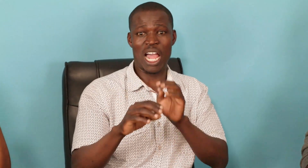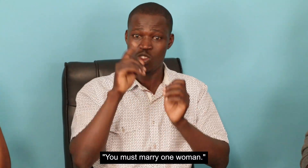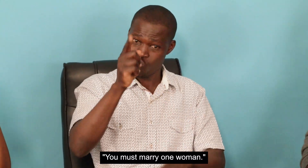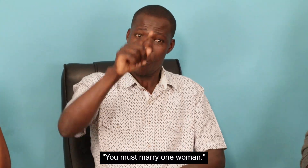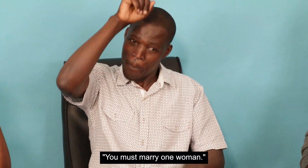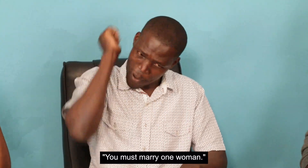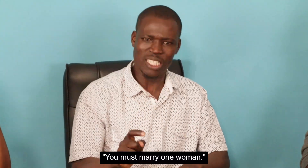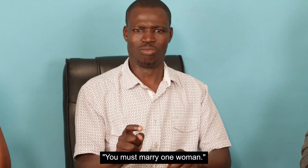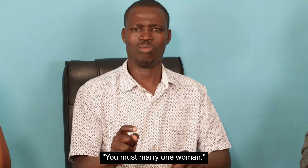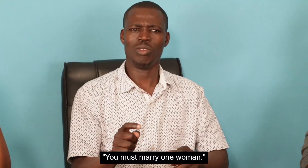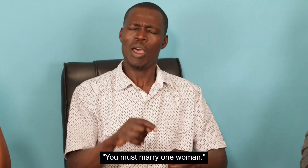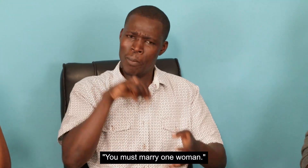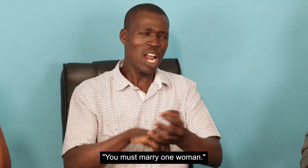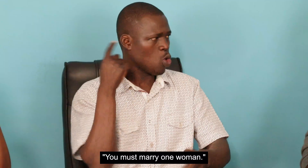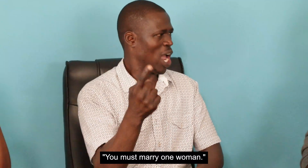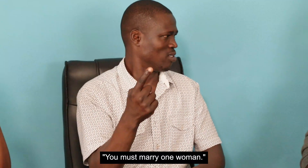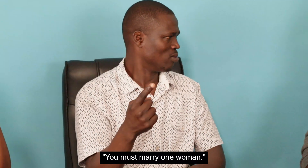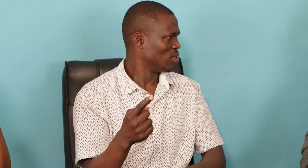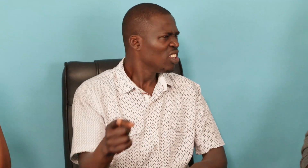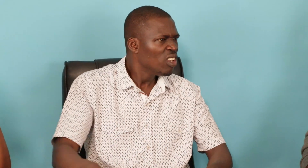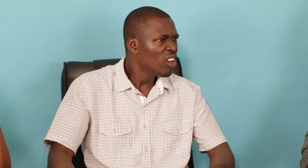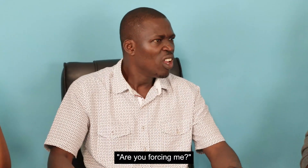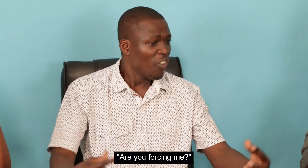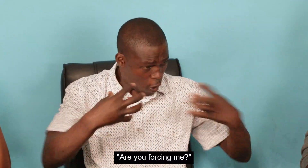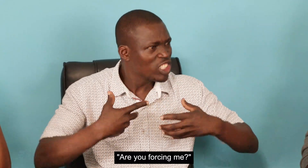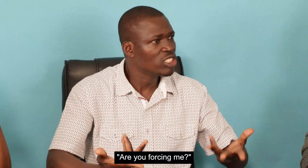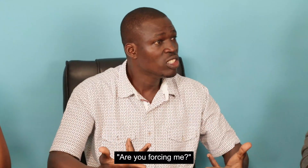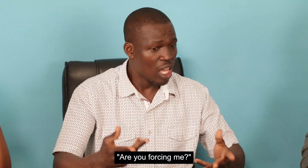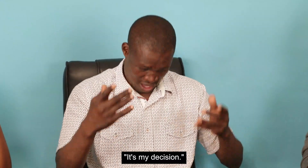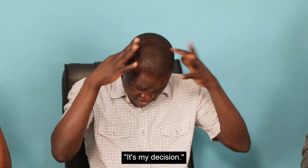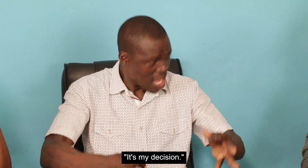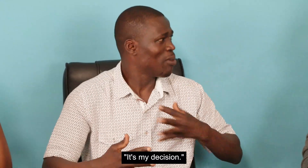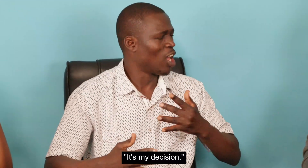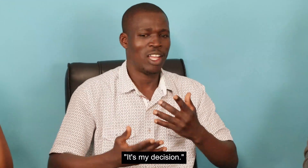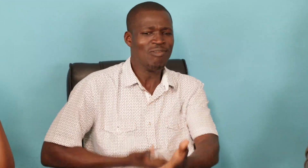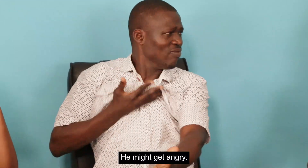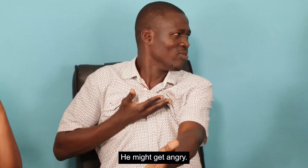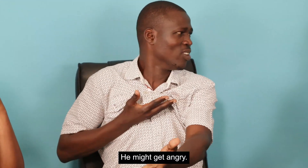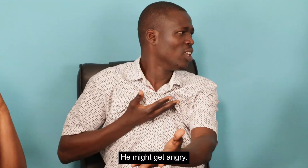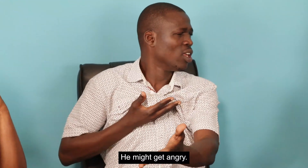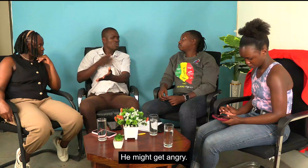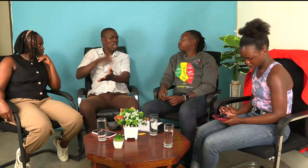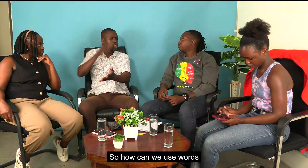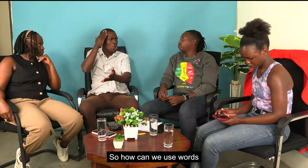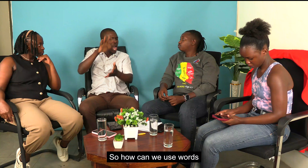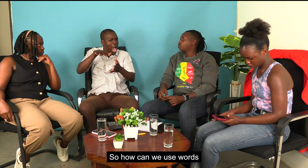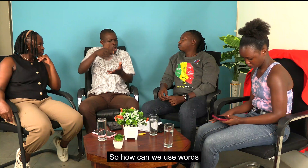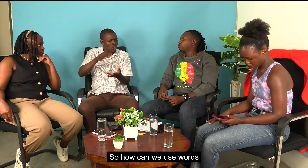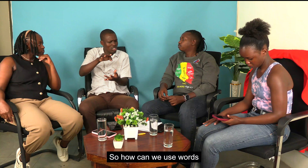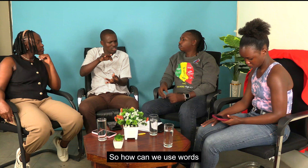like, you must marry one wife. So are you forcing me? Are you forcing me? I'll get